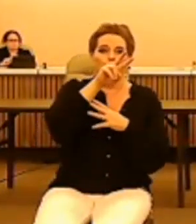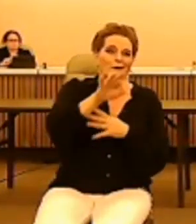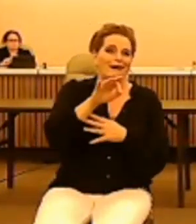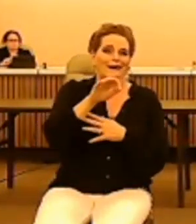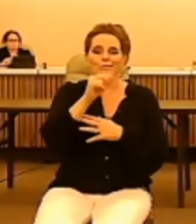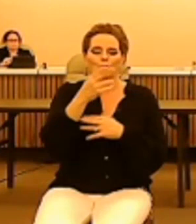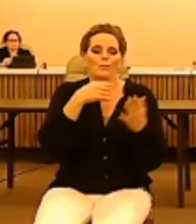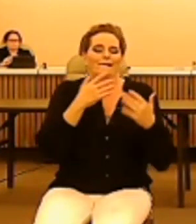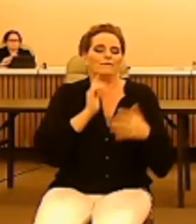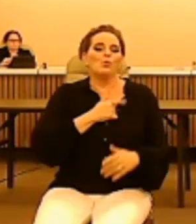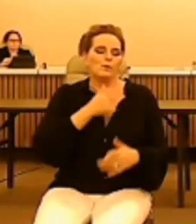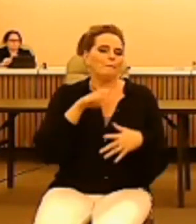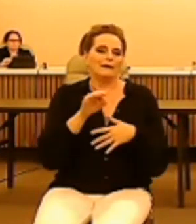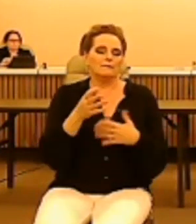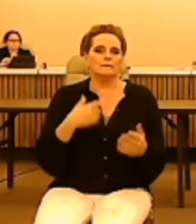we pick,